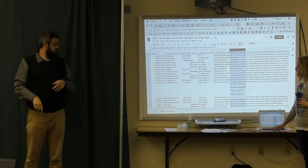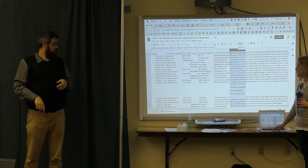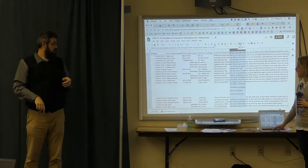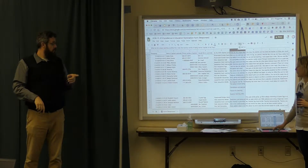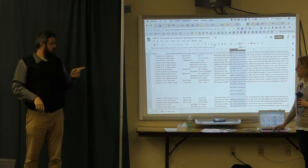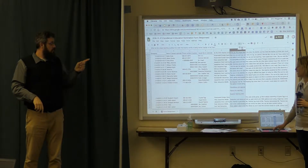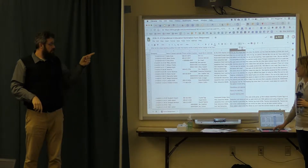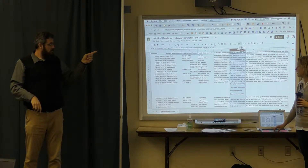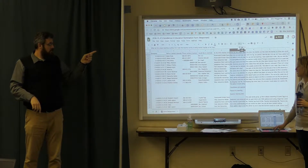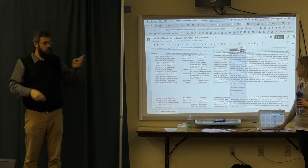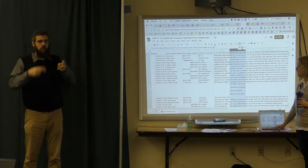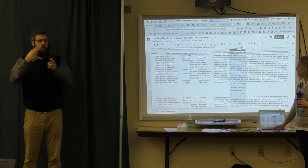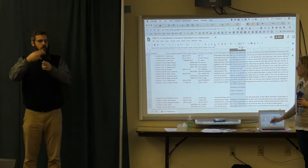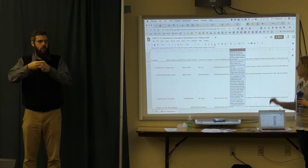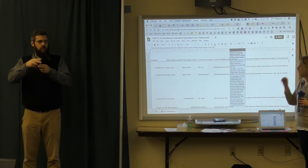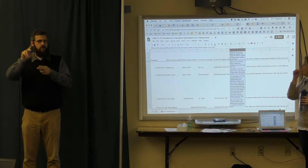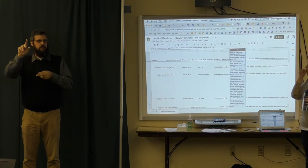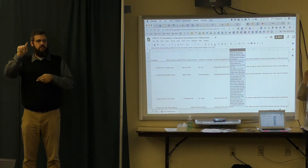here text wrapping,